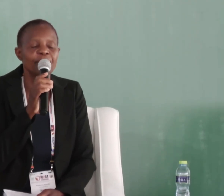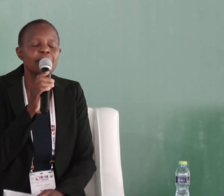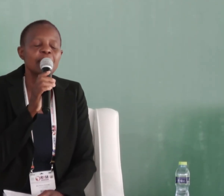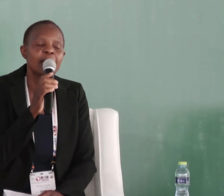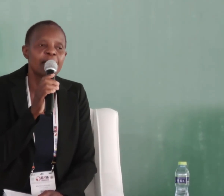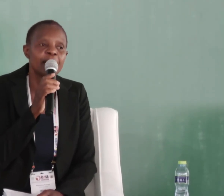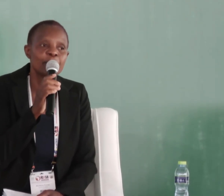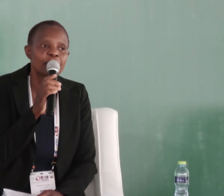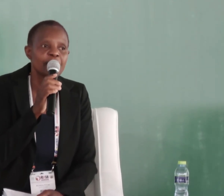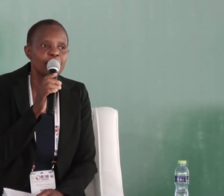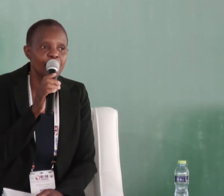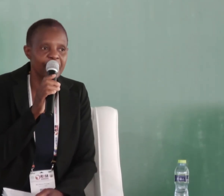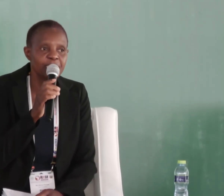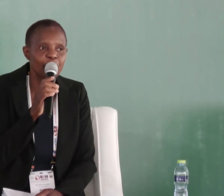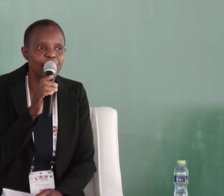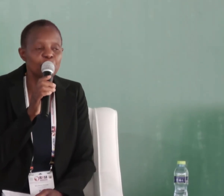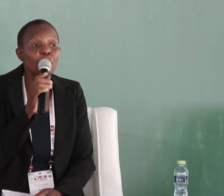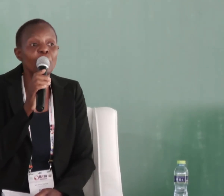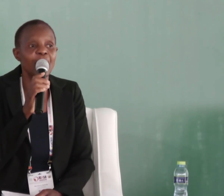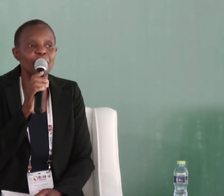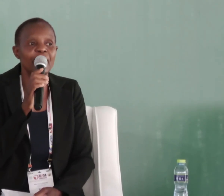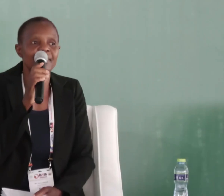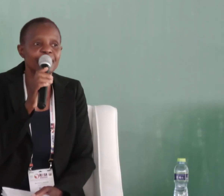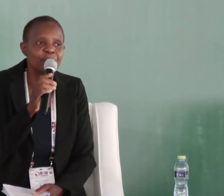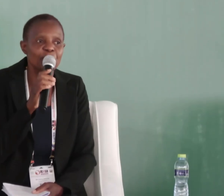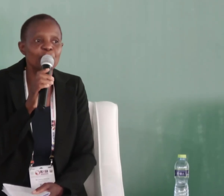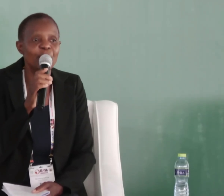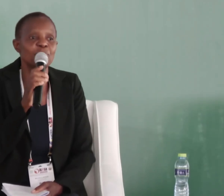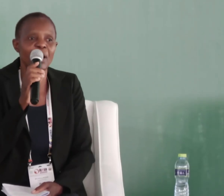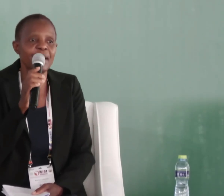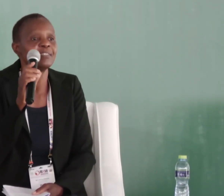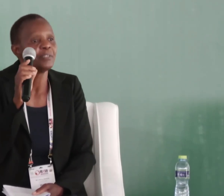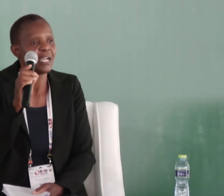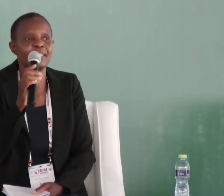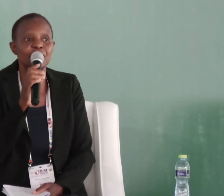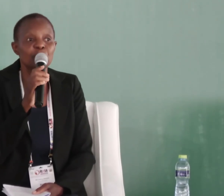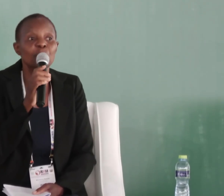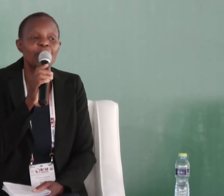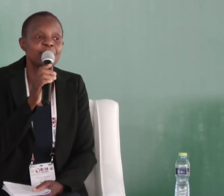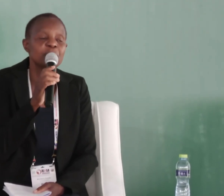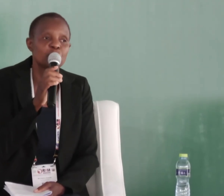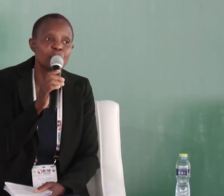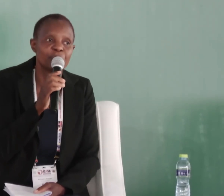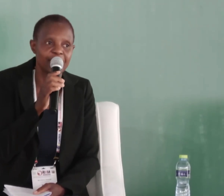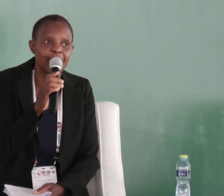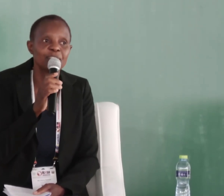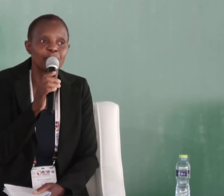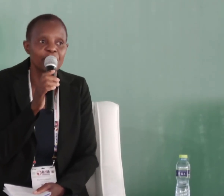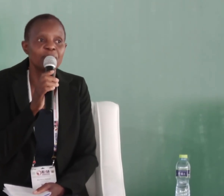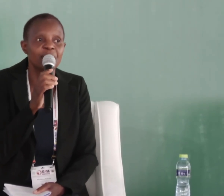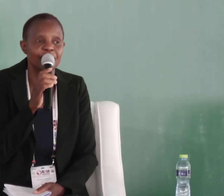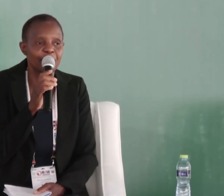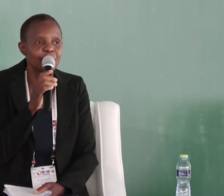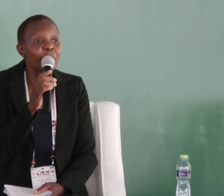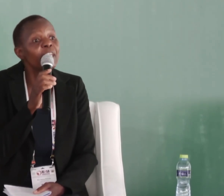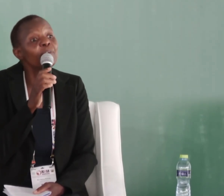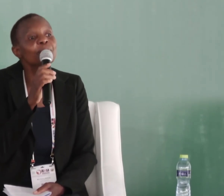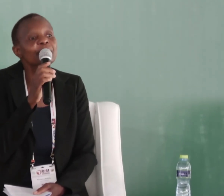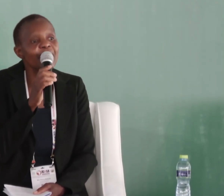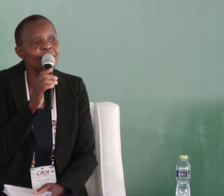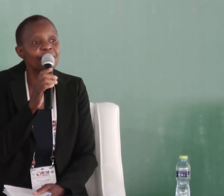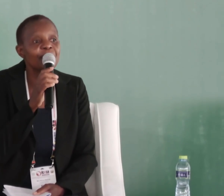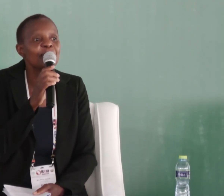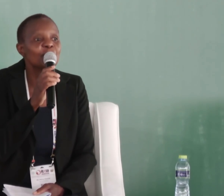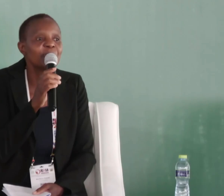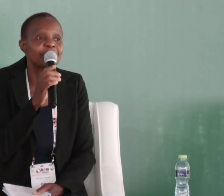25 participants who come and refill month 1 until month 12 at that particular pharmacy. So he would